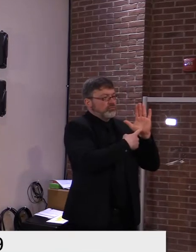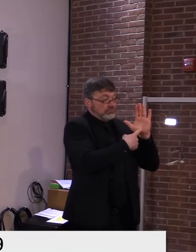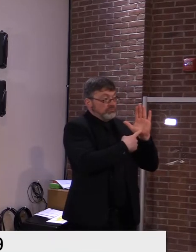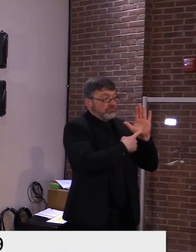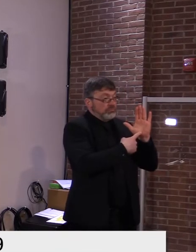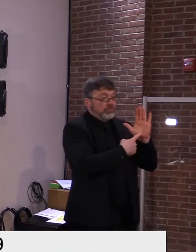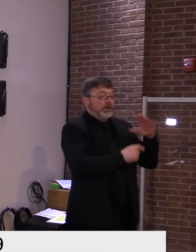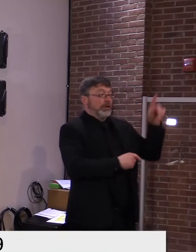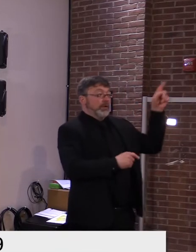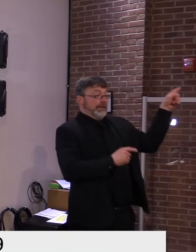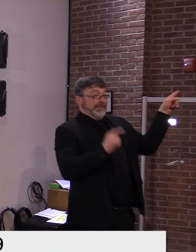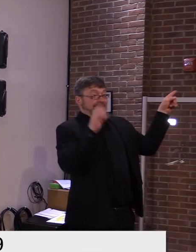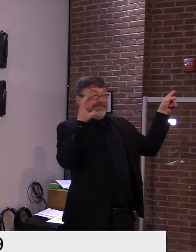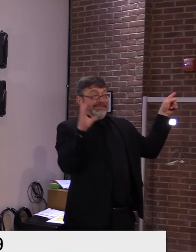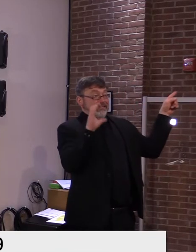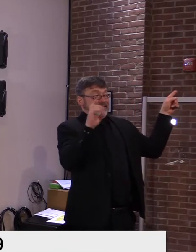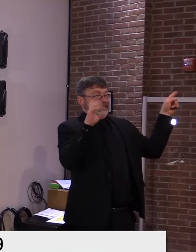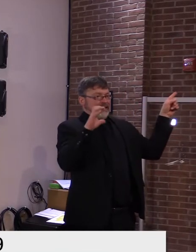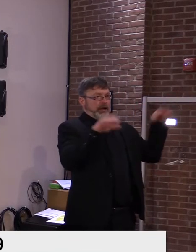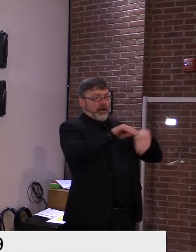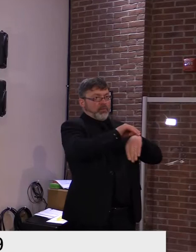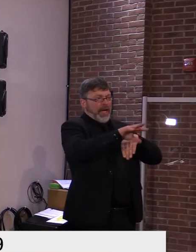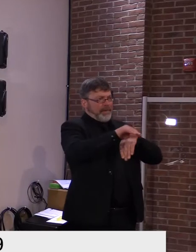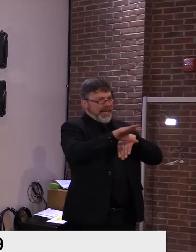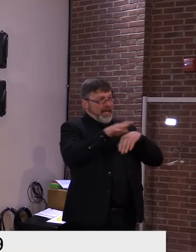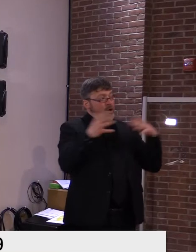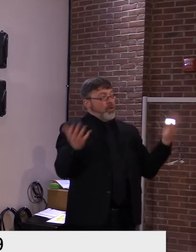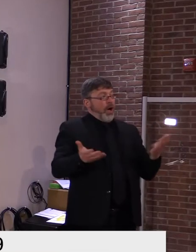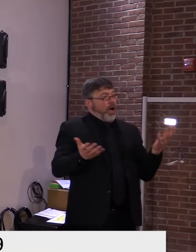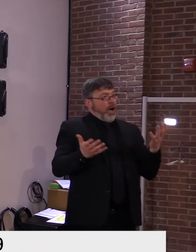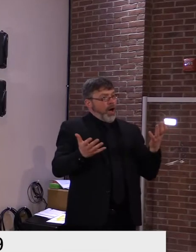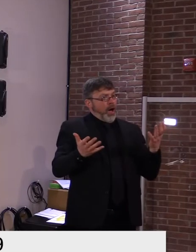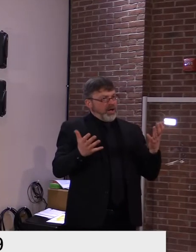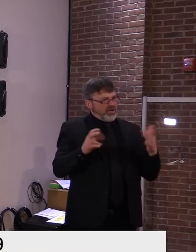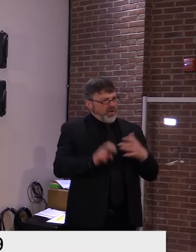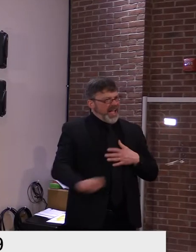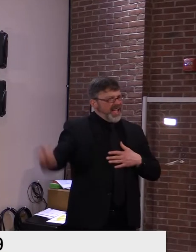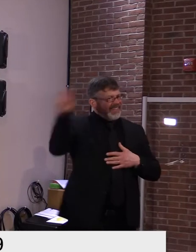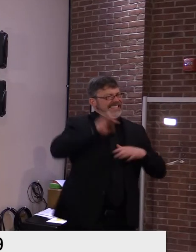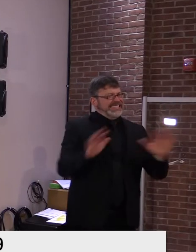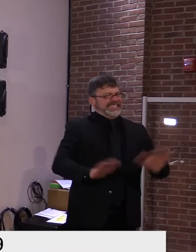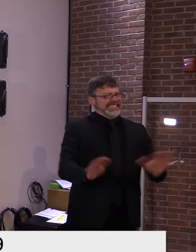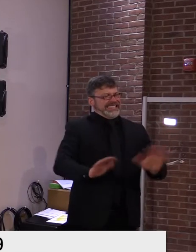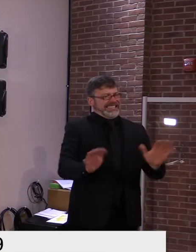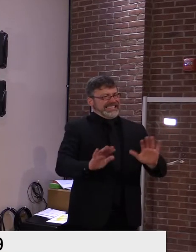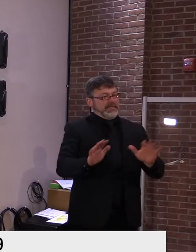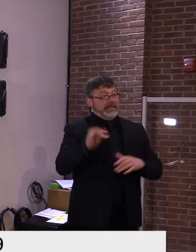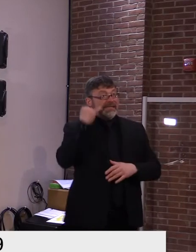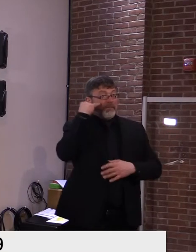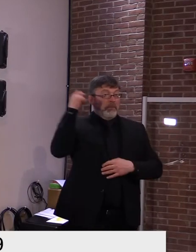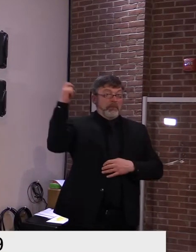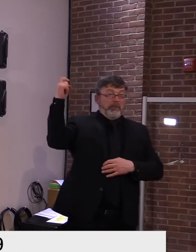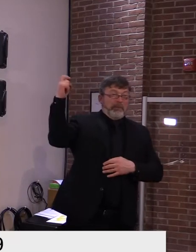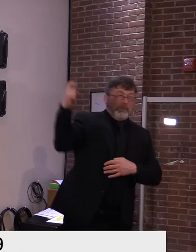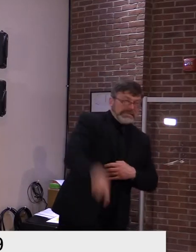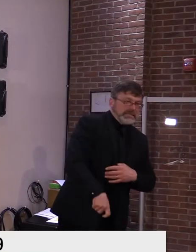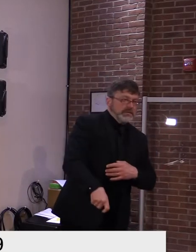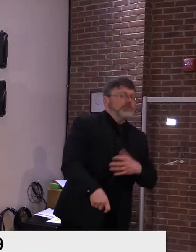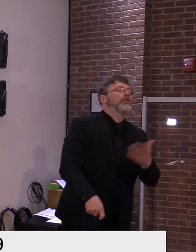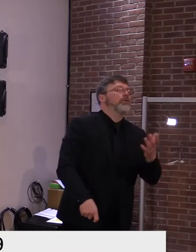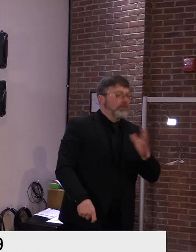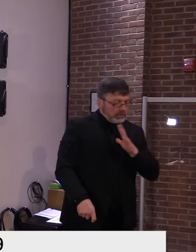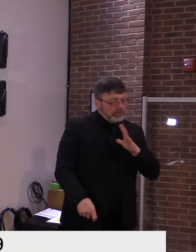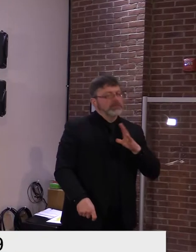available around the state, and this is a key tool for preventing further spread of the virus. Again, to put our numbers of cases